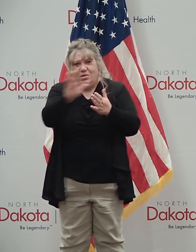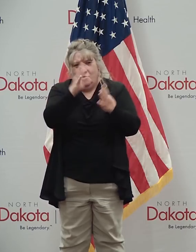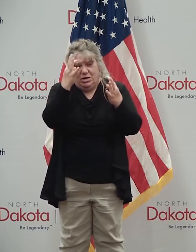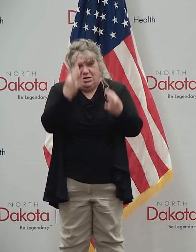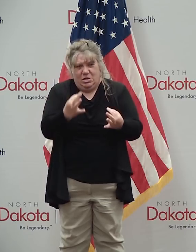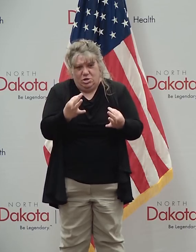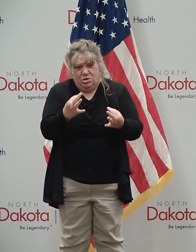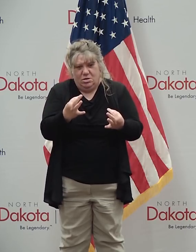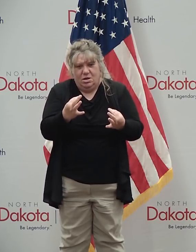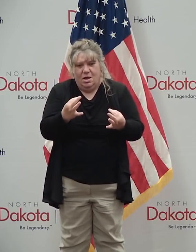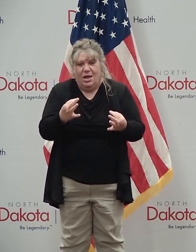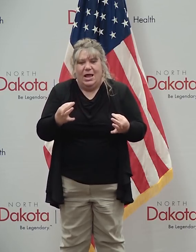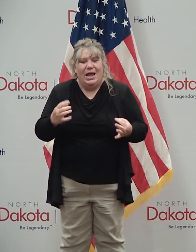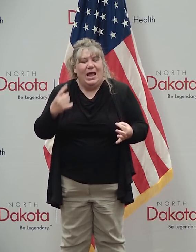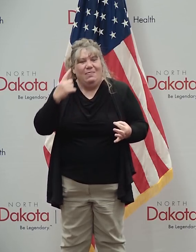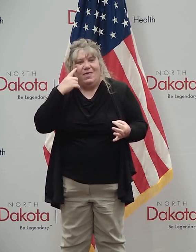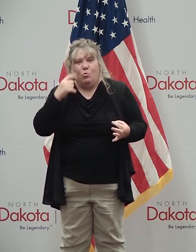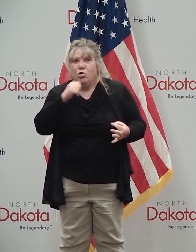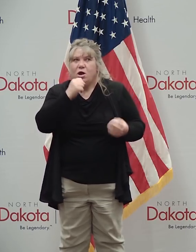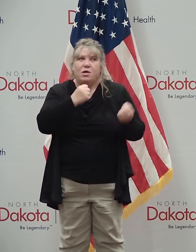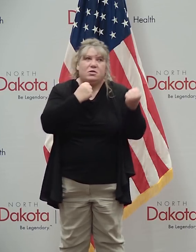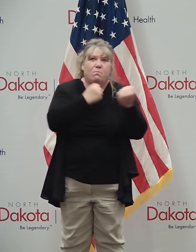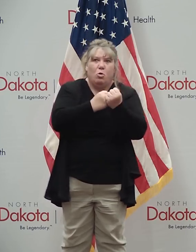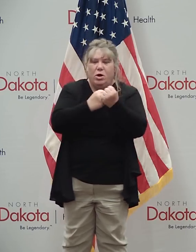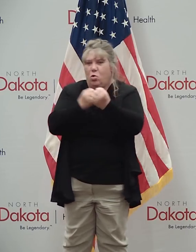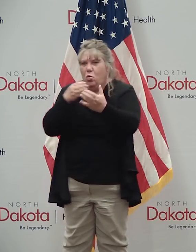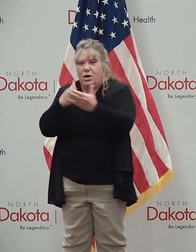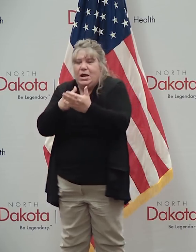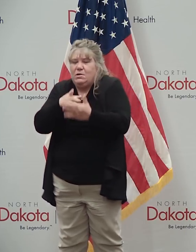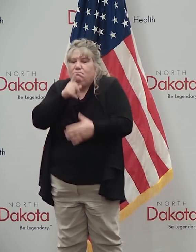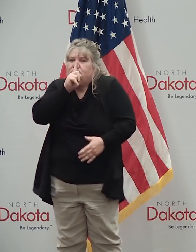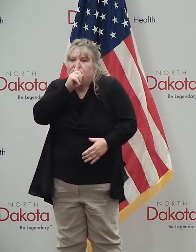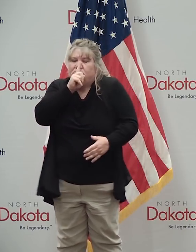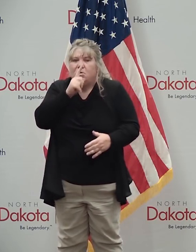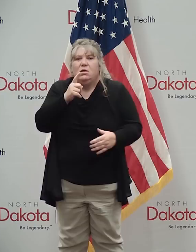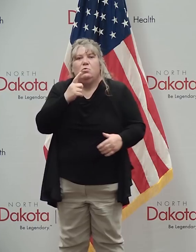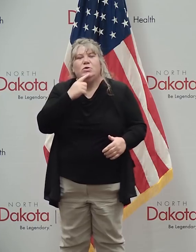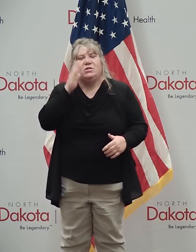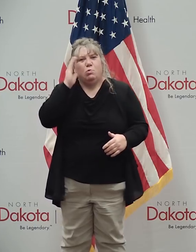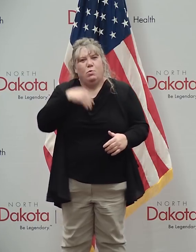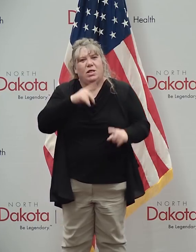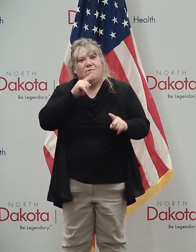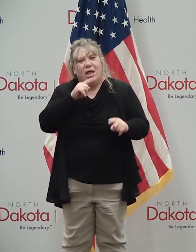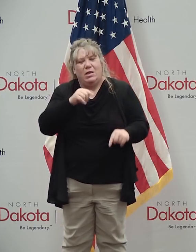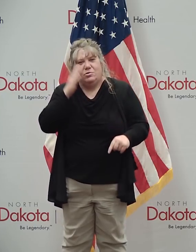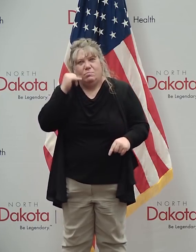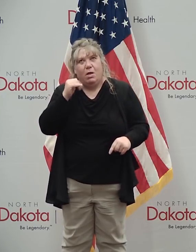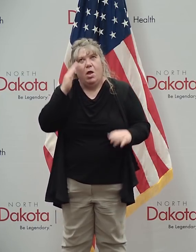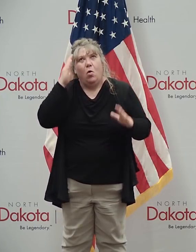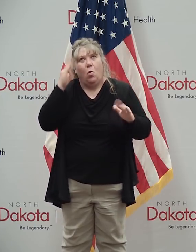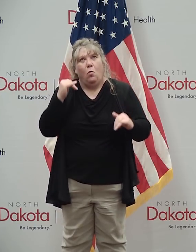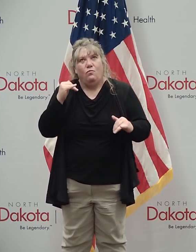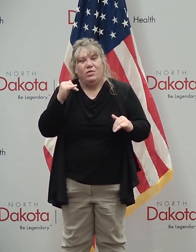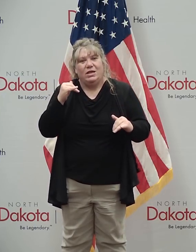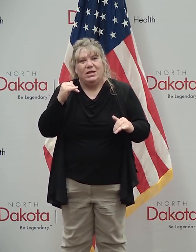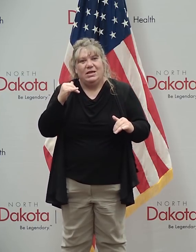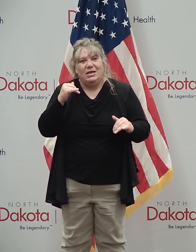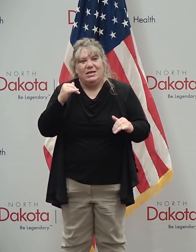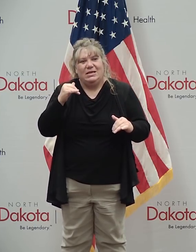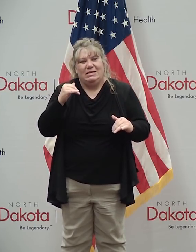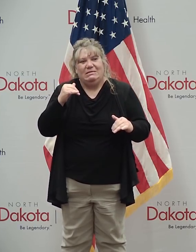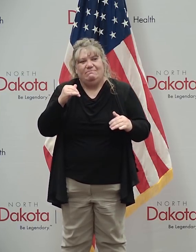not shading or leaning one way or the other. We said earlier in this conference that we would have answers by hopefully the end of next week, so then we